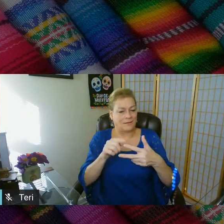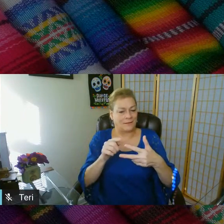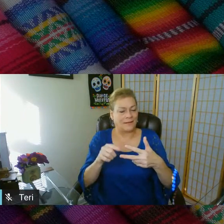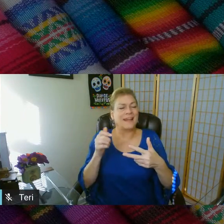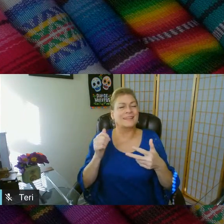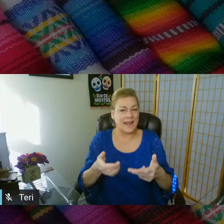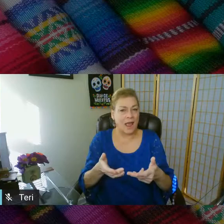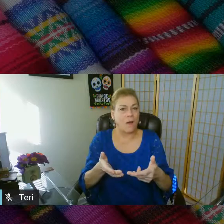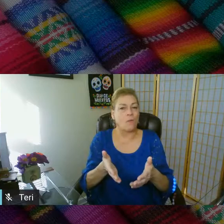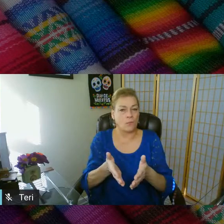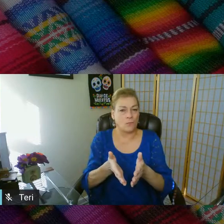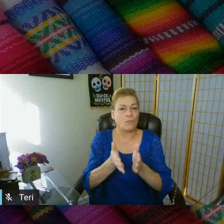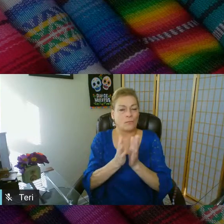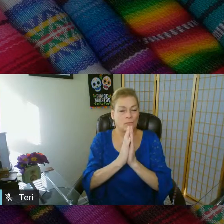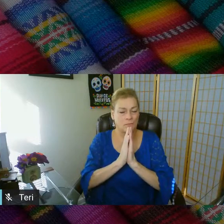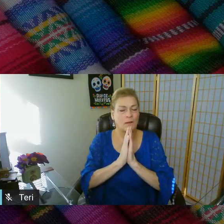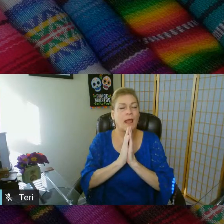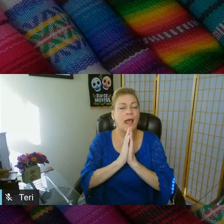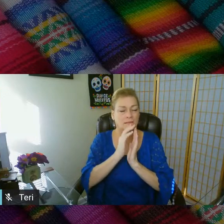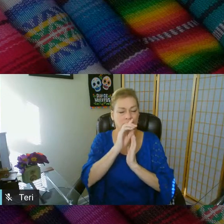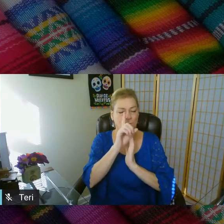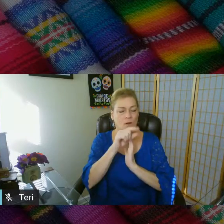meditation.